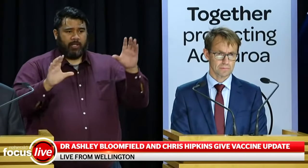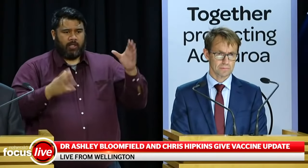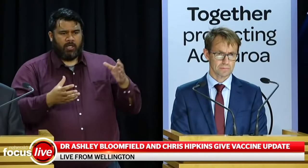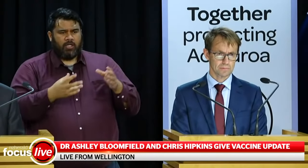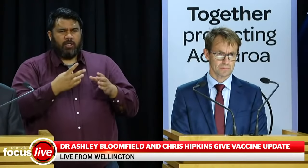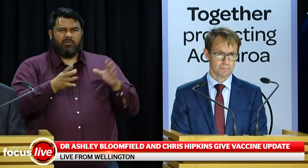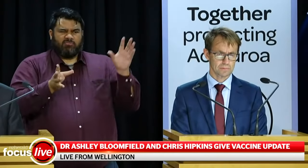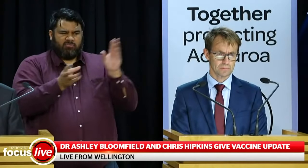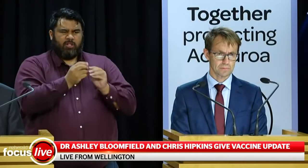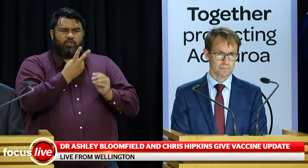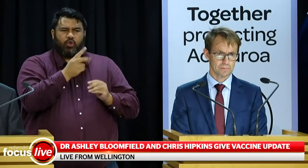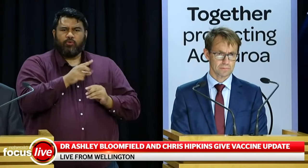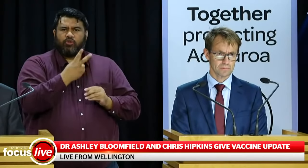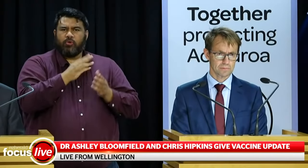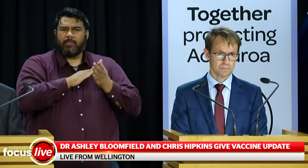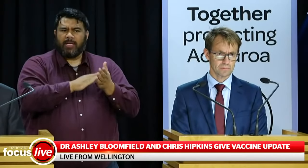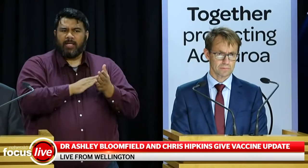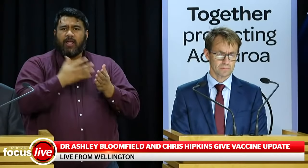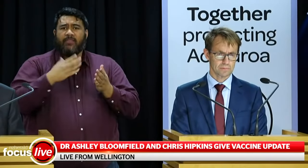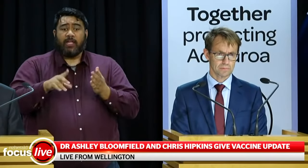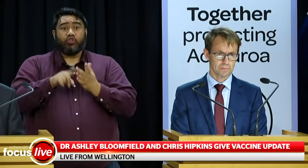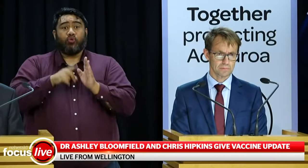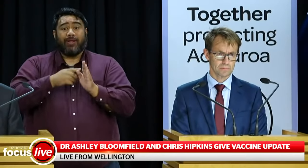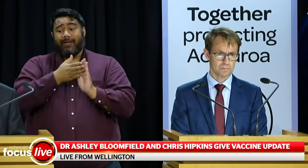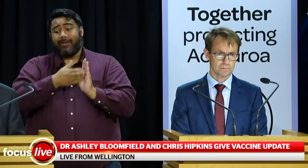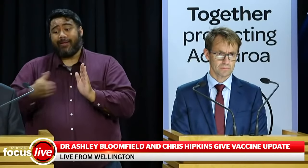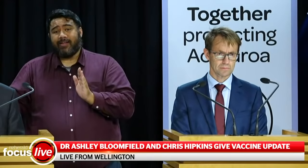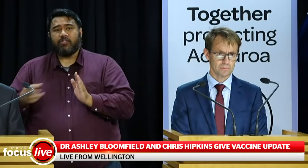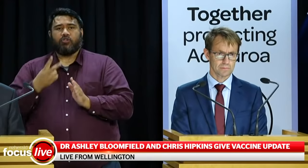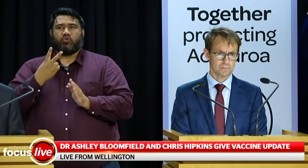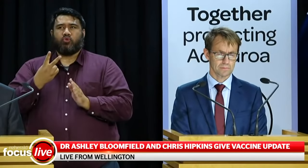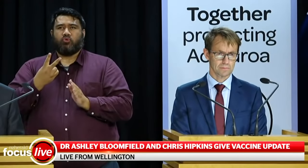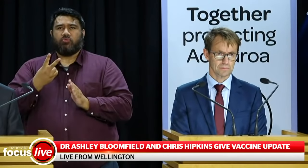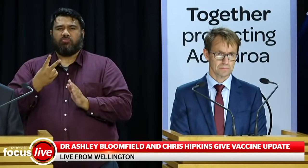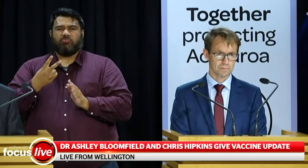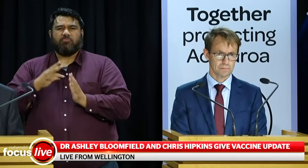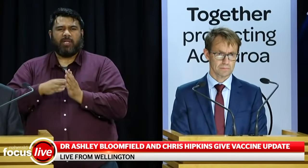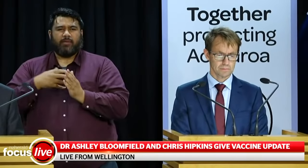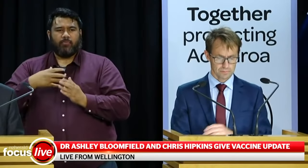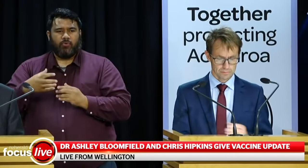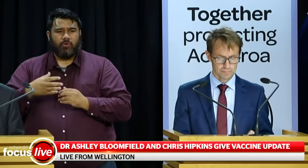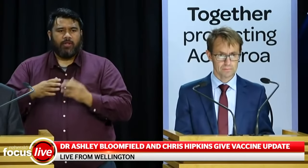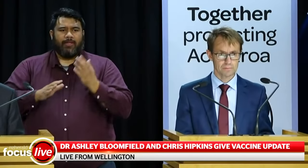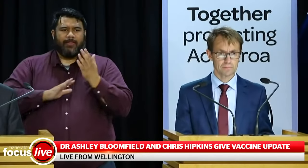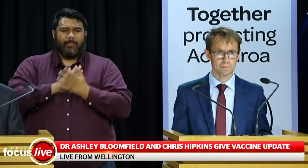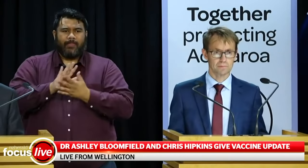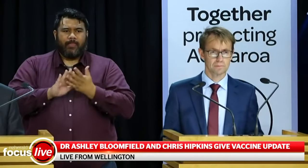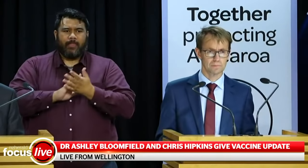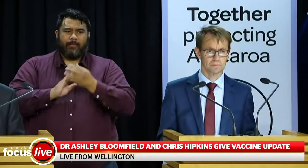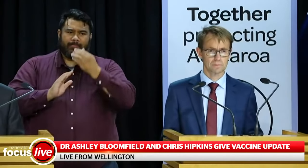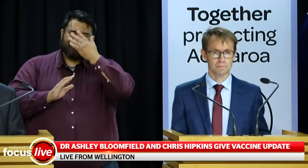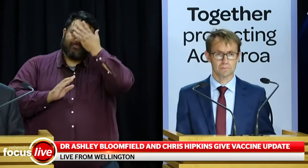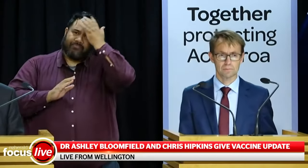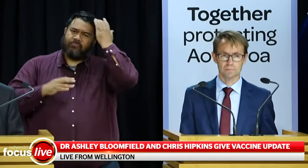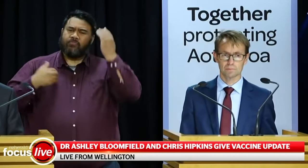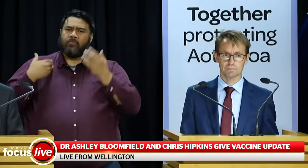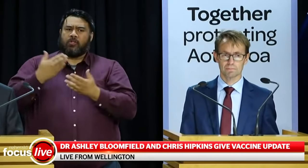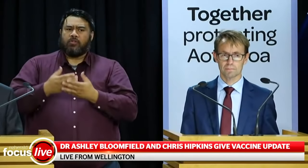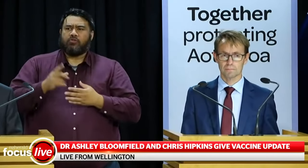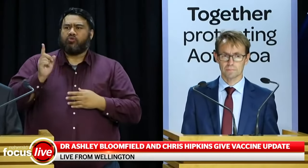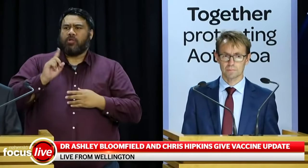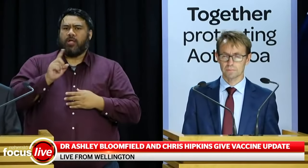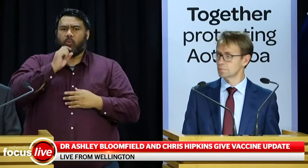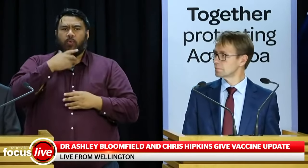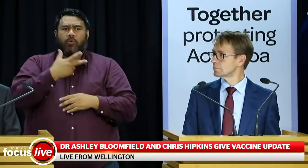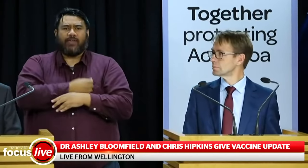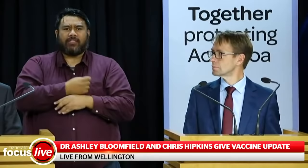supposed to move on to the general population, which is another 2 million people. This plan you've given us today only has us vaccinating 1 million people by July